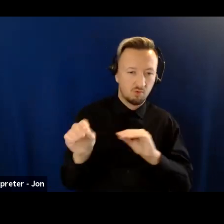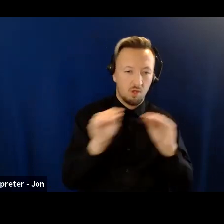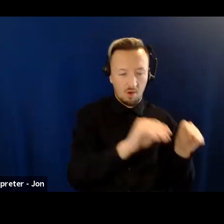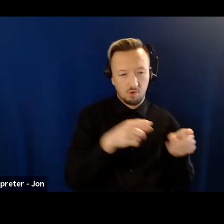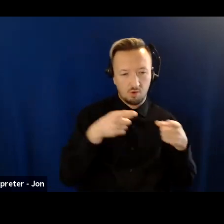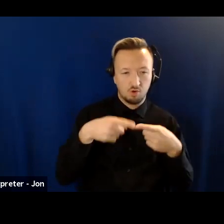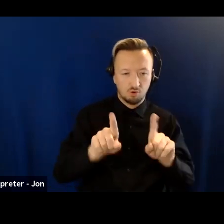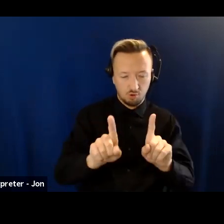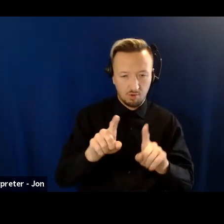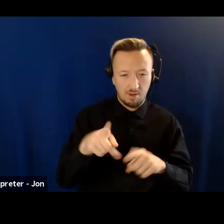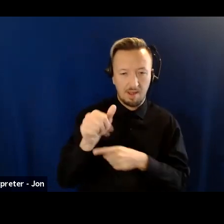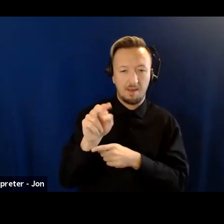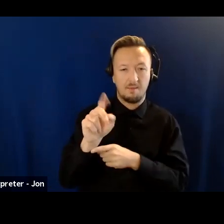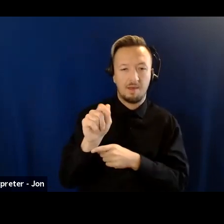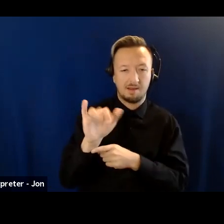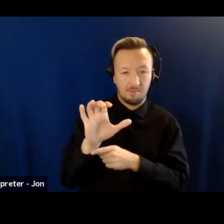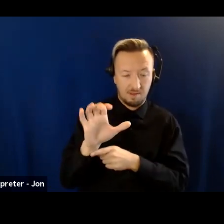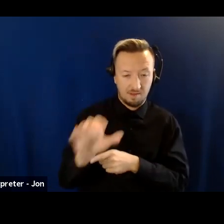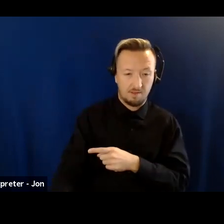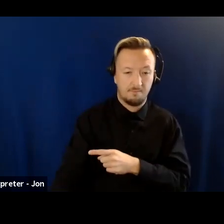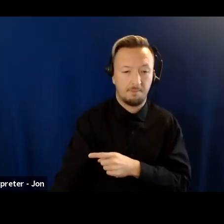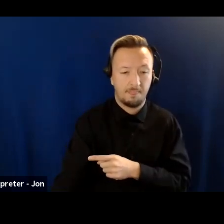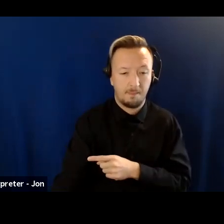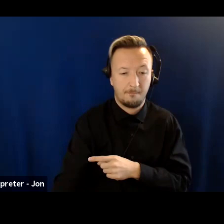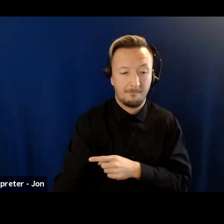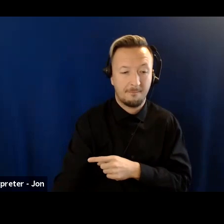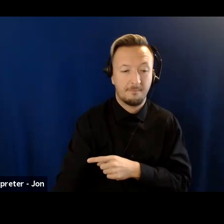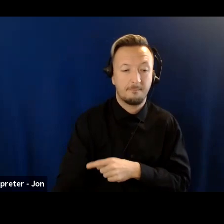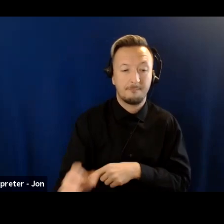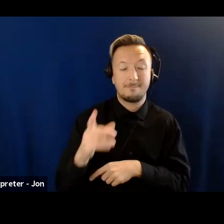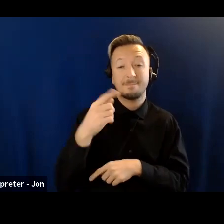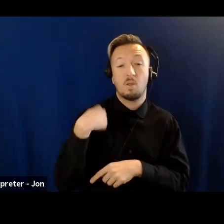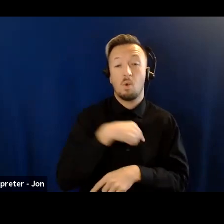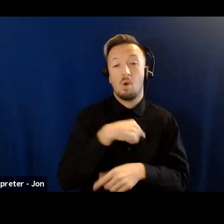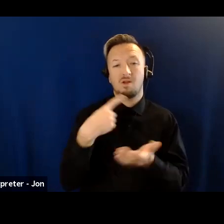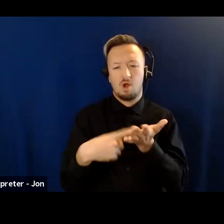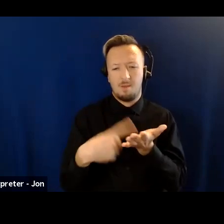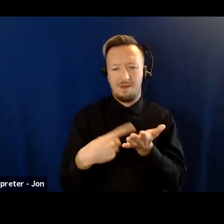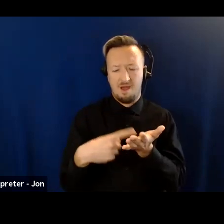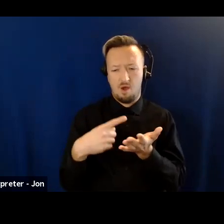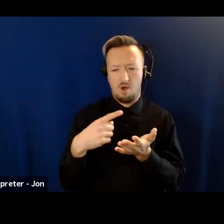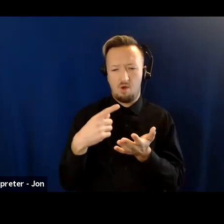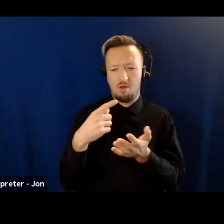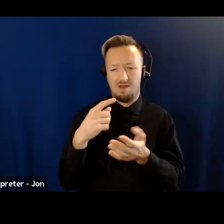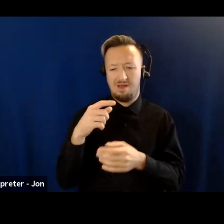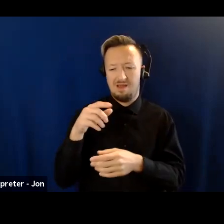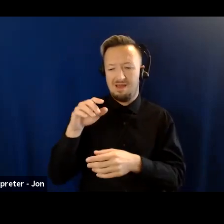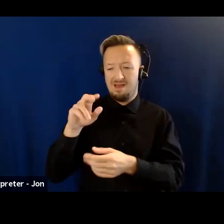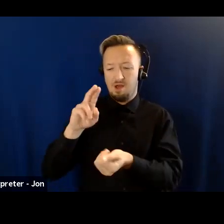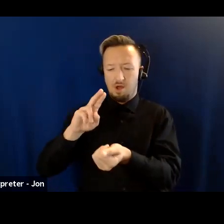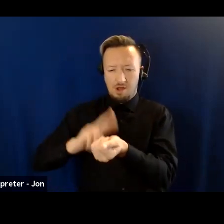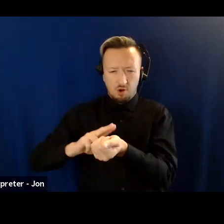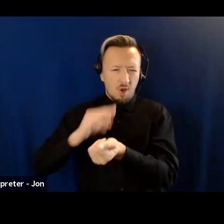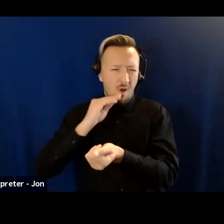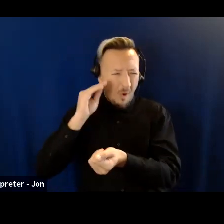pandemic. Today we'll be talking about institutionalization in disasters and what that looks like pre-pandemic, as well as